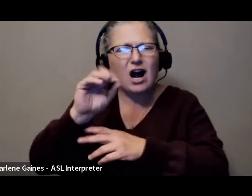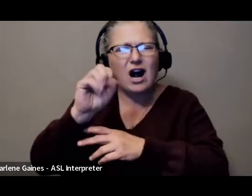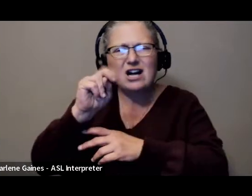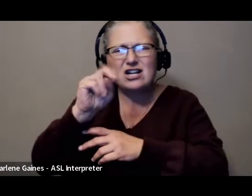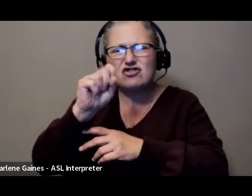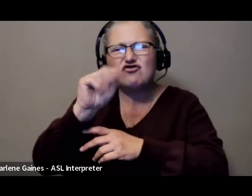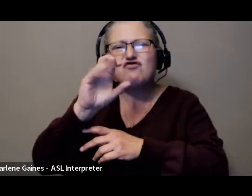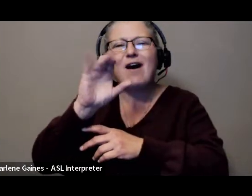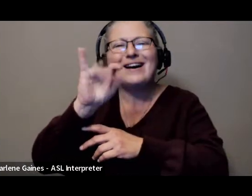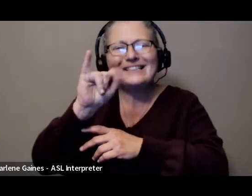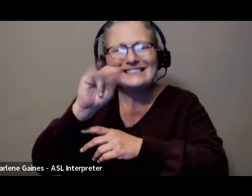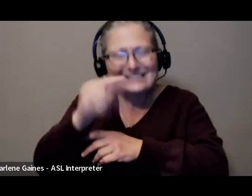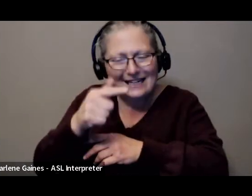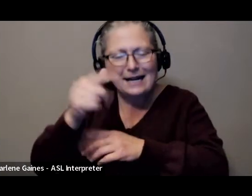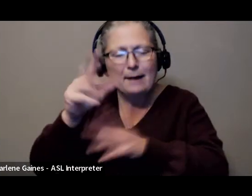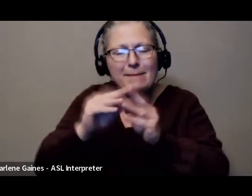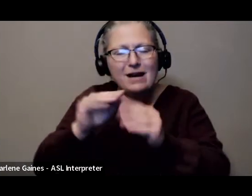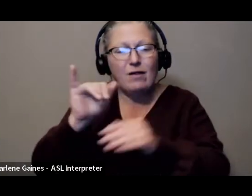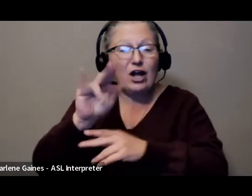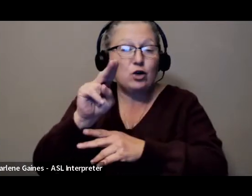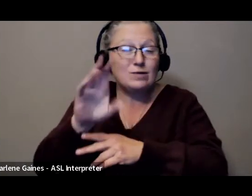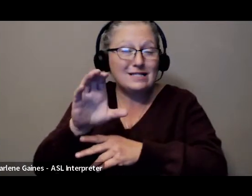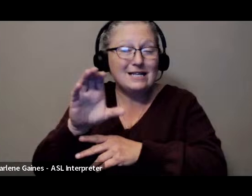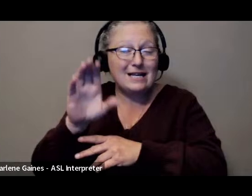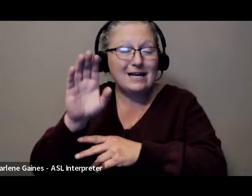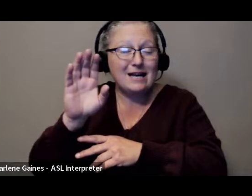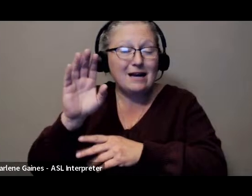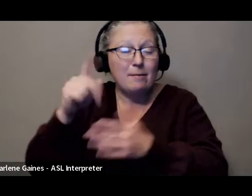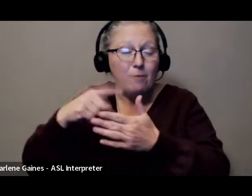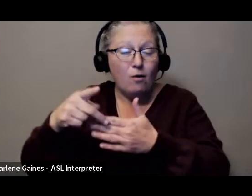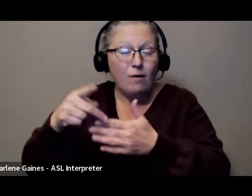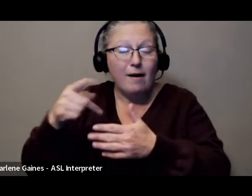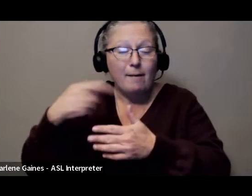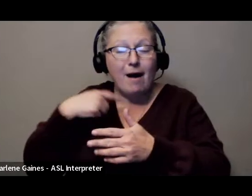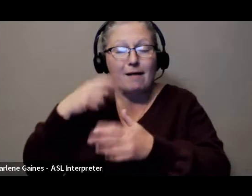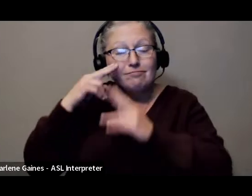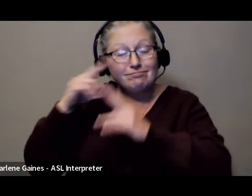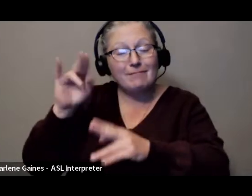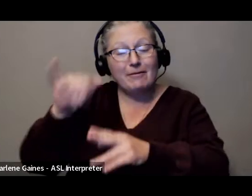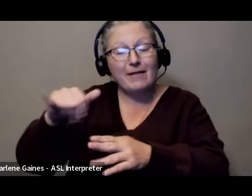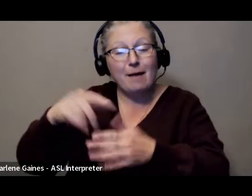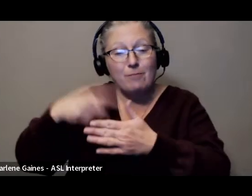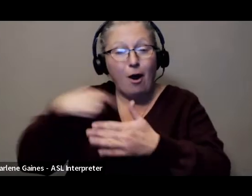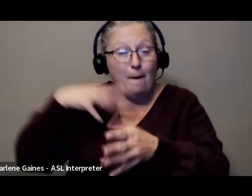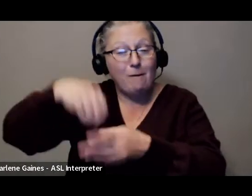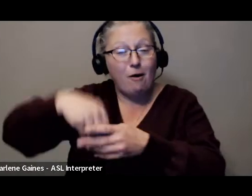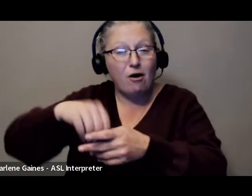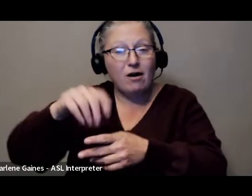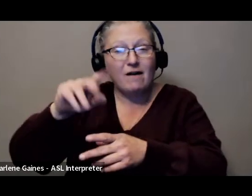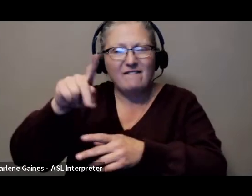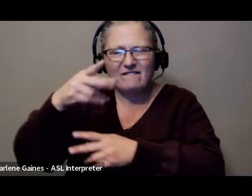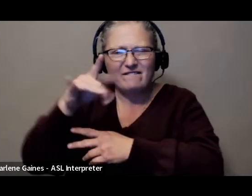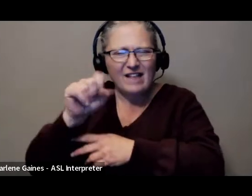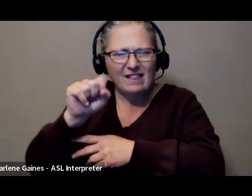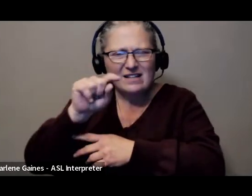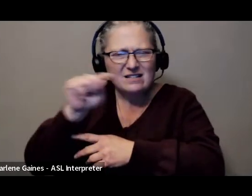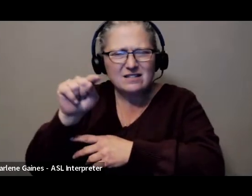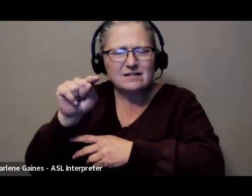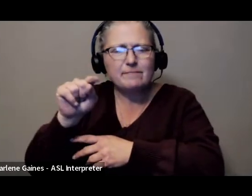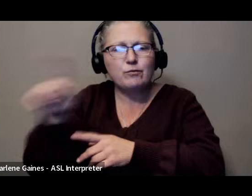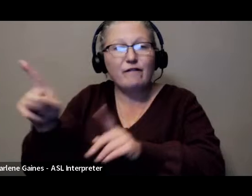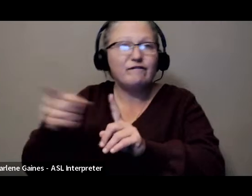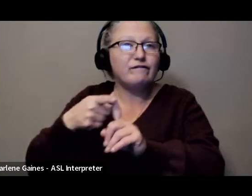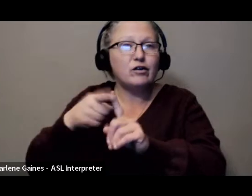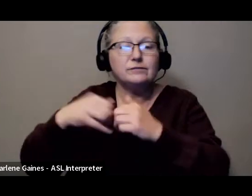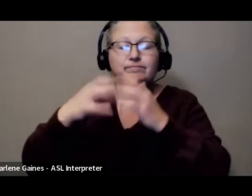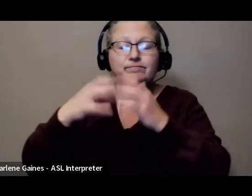projects. And I just want to honor that because I was part of that program and Phyllis Goldsmith when she first developed this program. And I